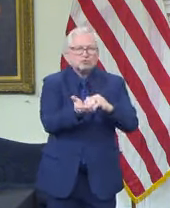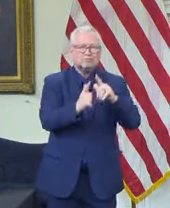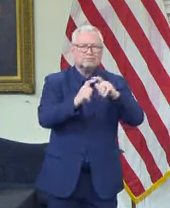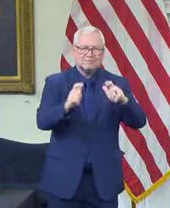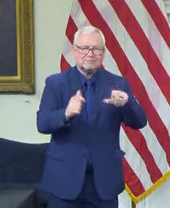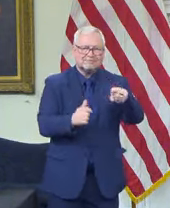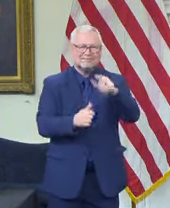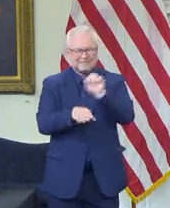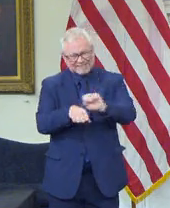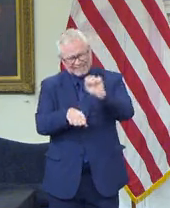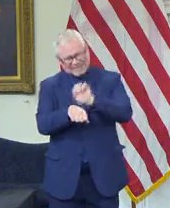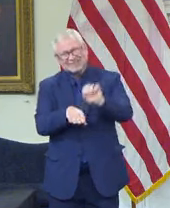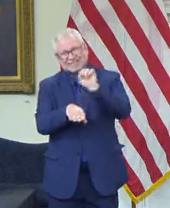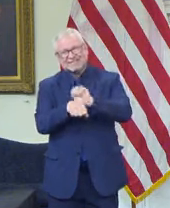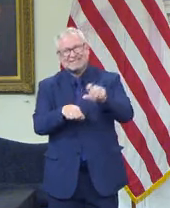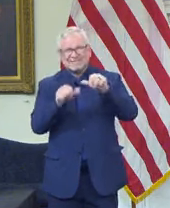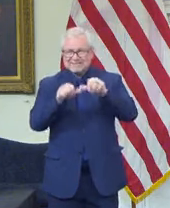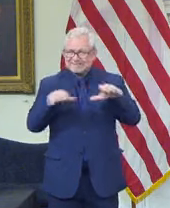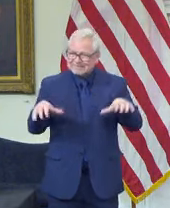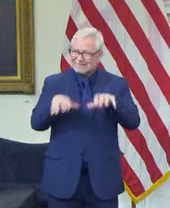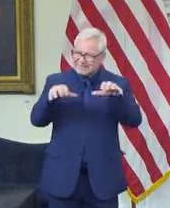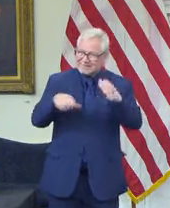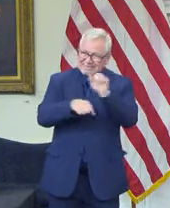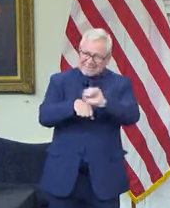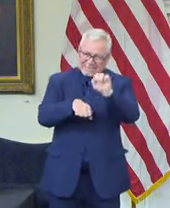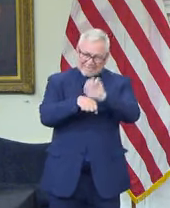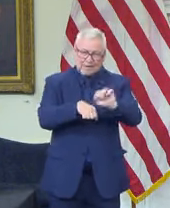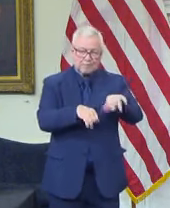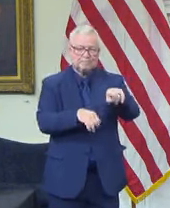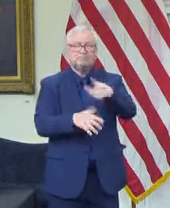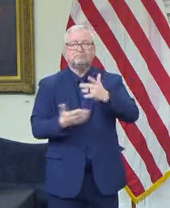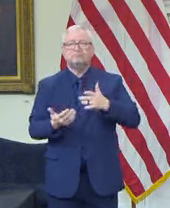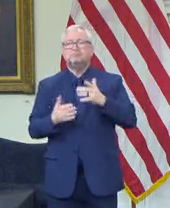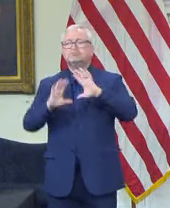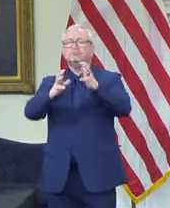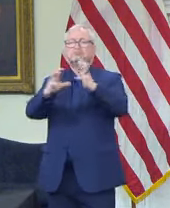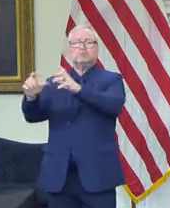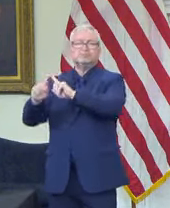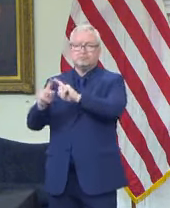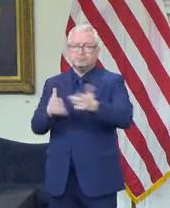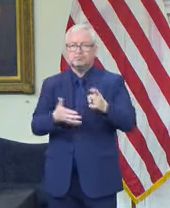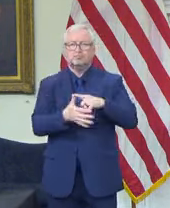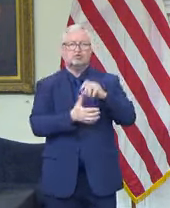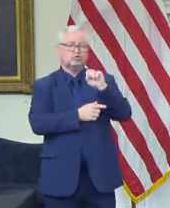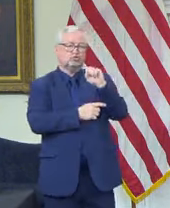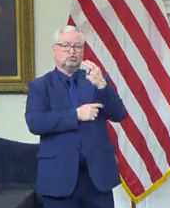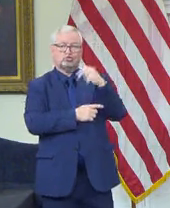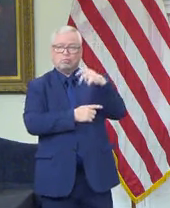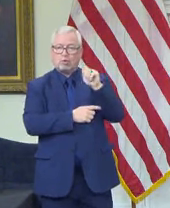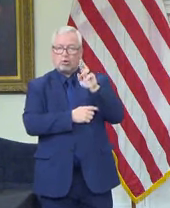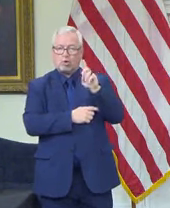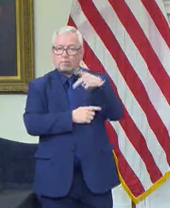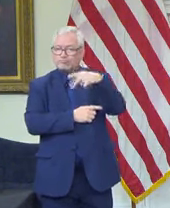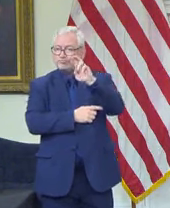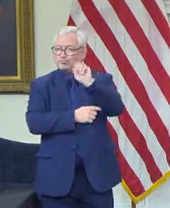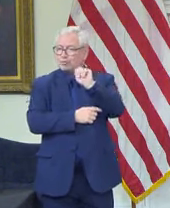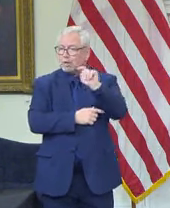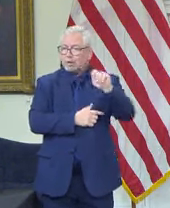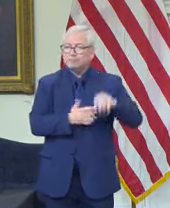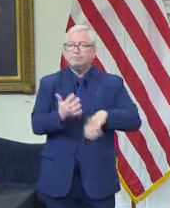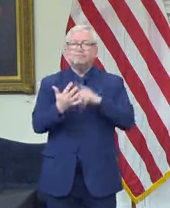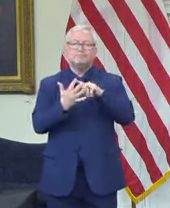Pediatric, Adventist Healthcare Rehabilitation, and Encompass Health Rehabilitation. In addition, I